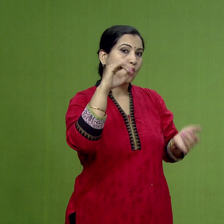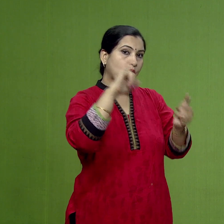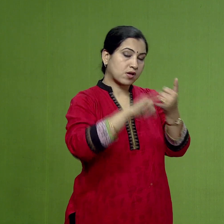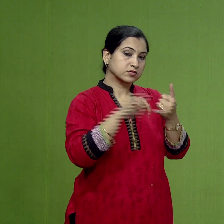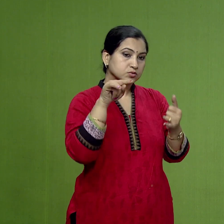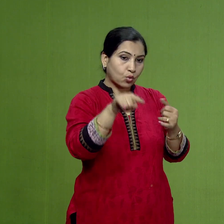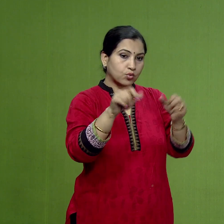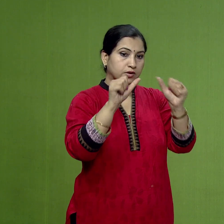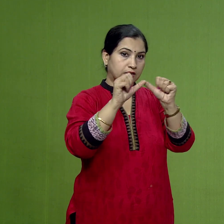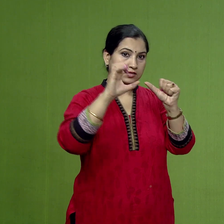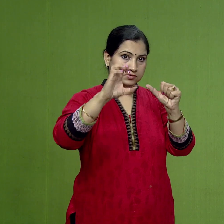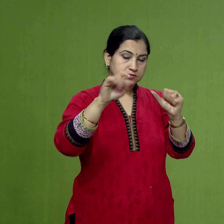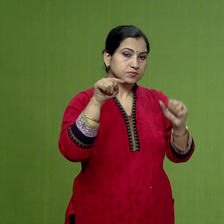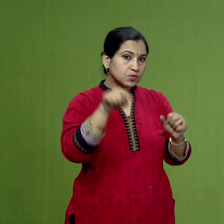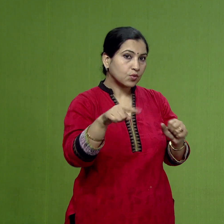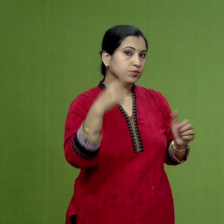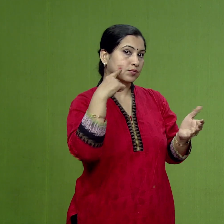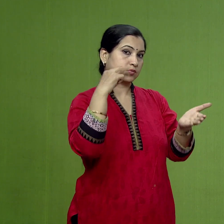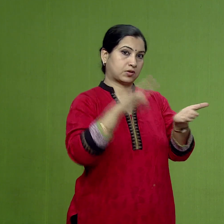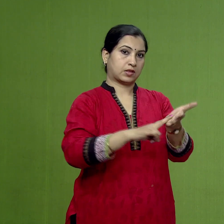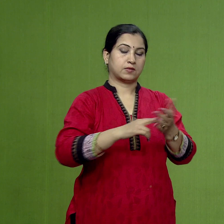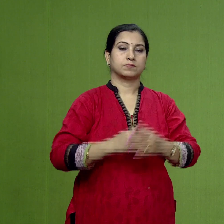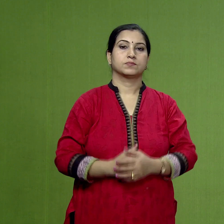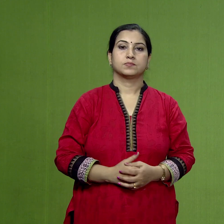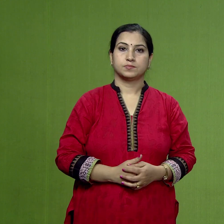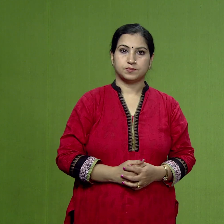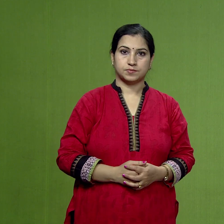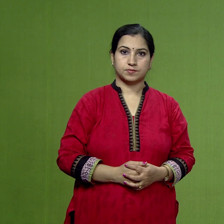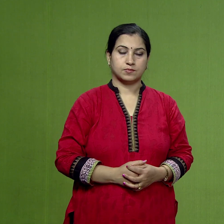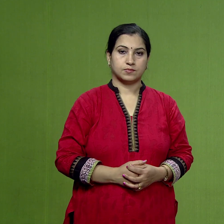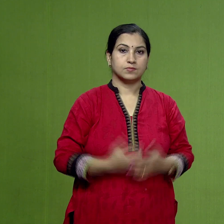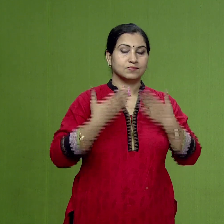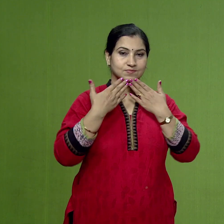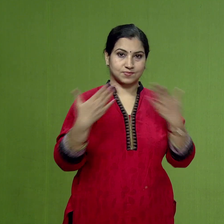www.nios.ac.in. Thank you.